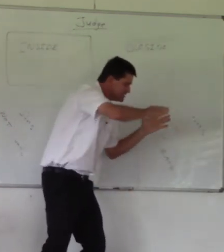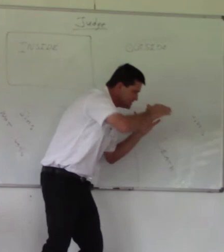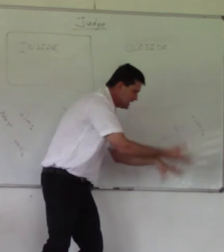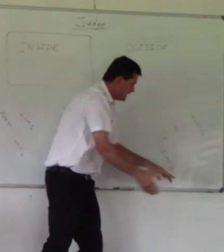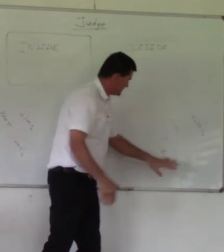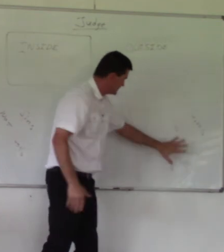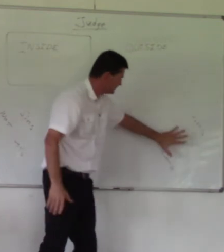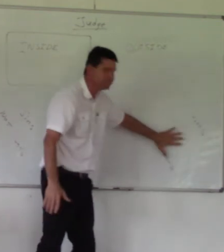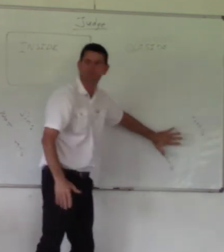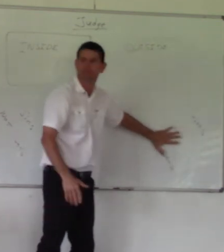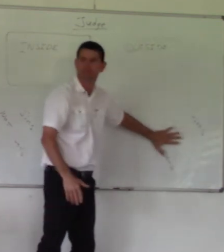death.